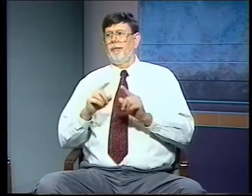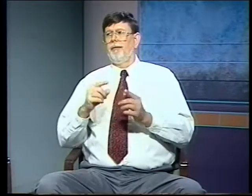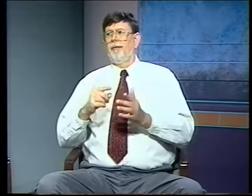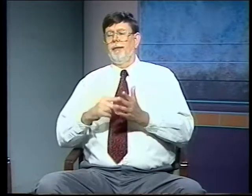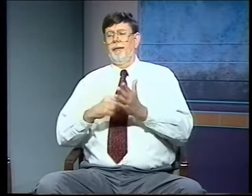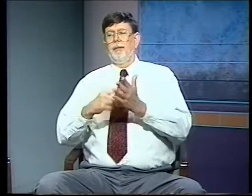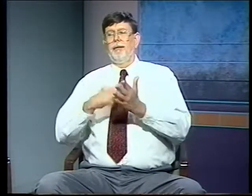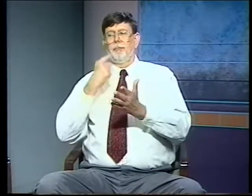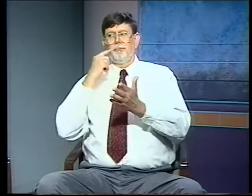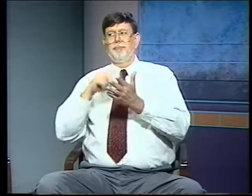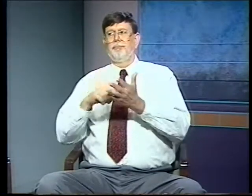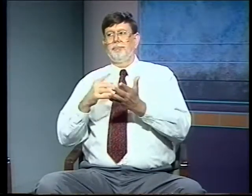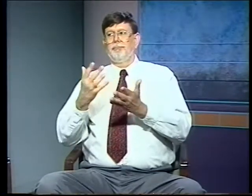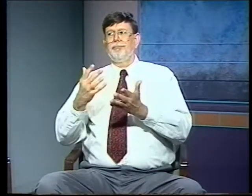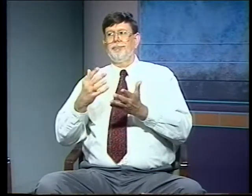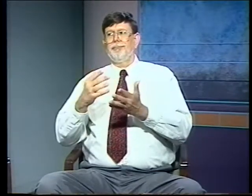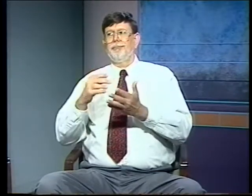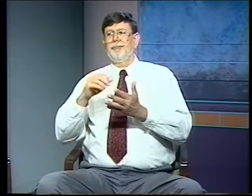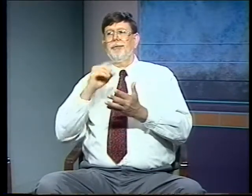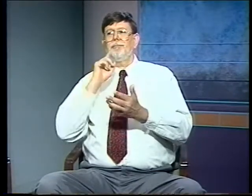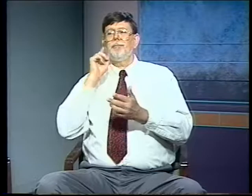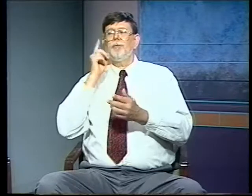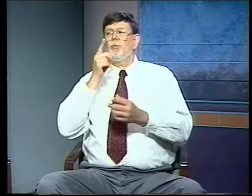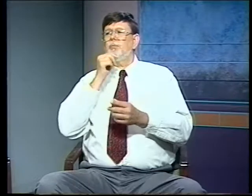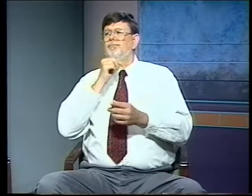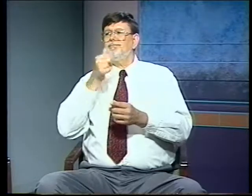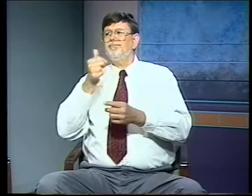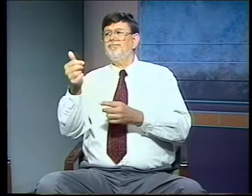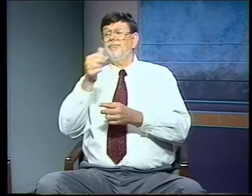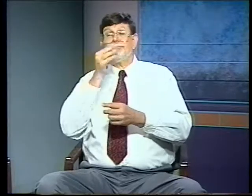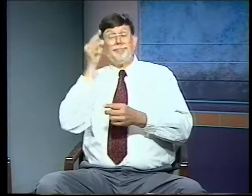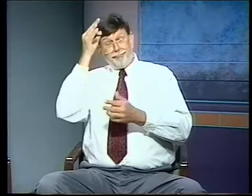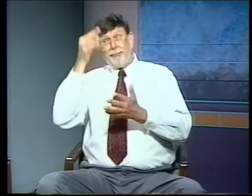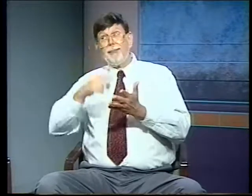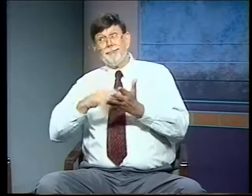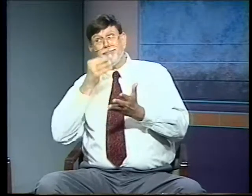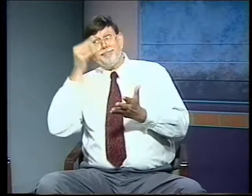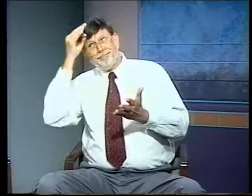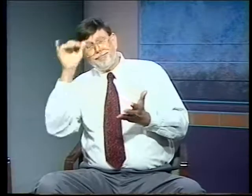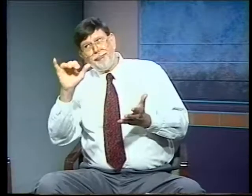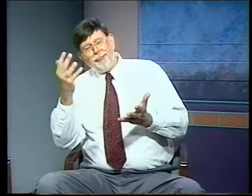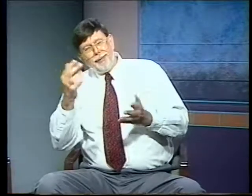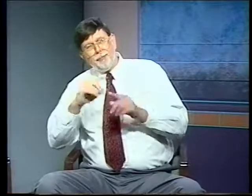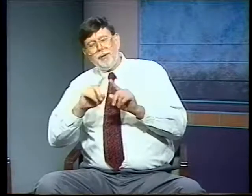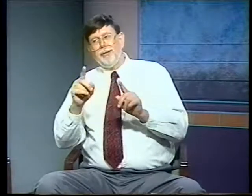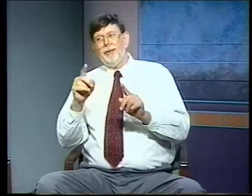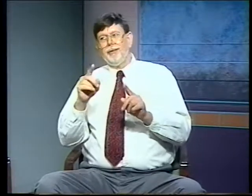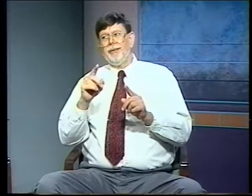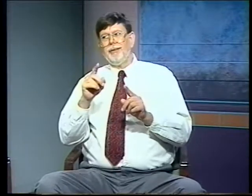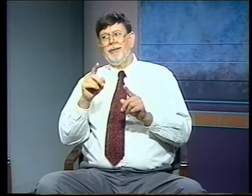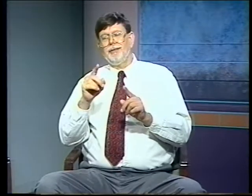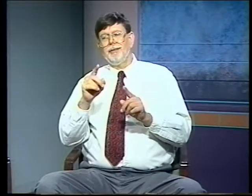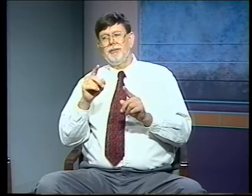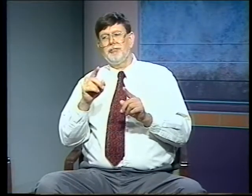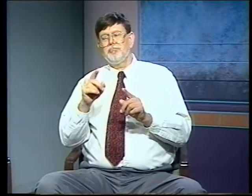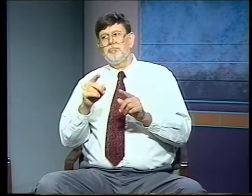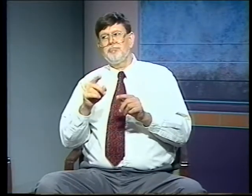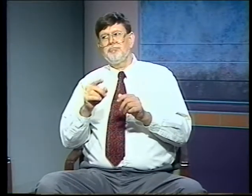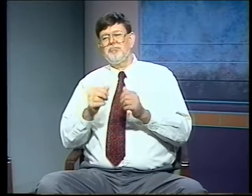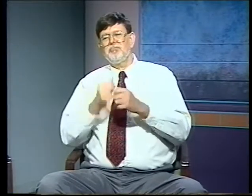insulting. But we have noticed that there are times where deaf people who are not Indian, and maybe some deaf people who are Indian as well